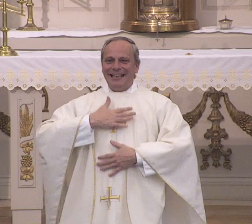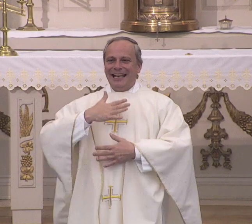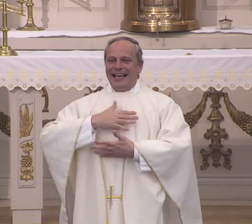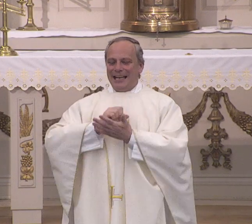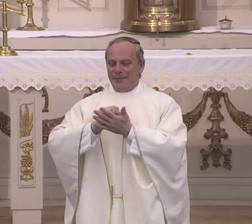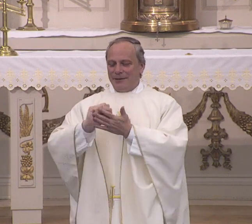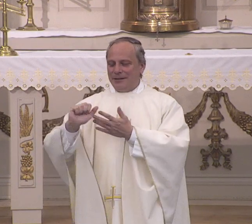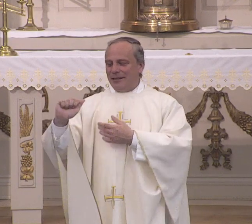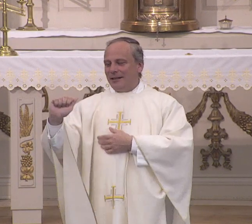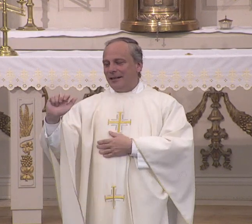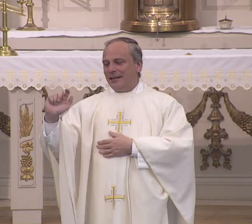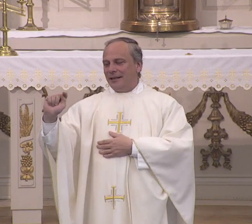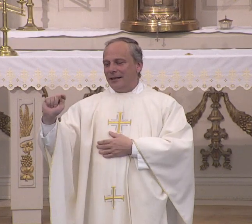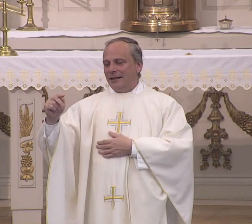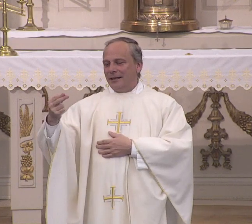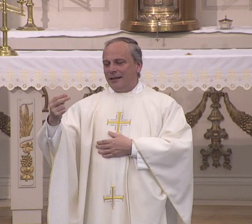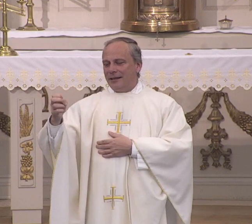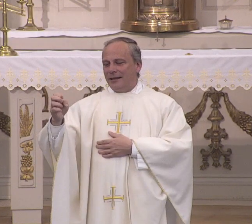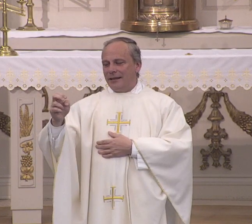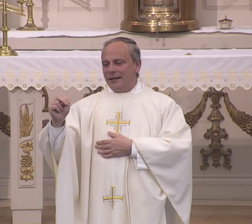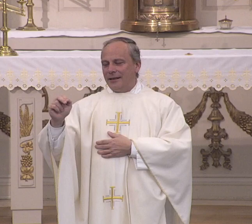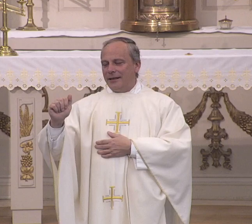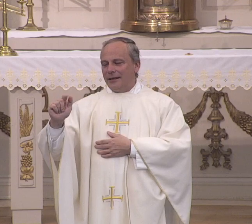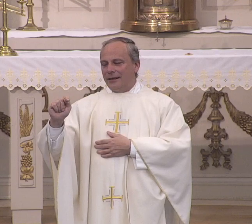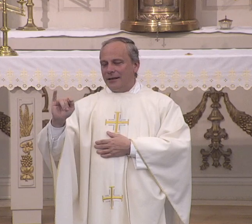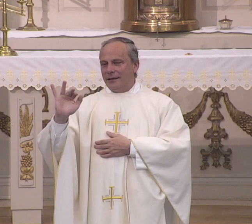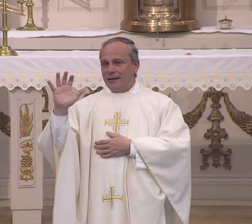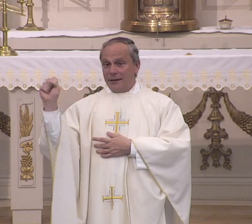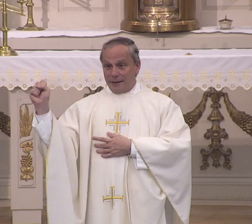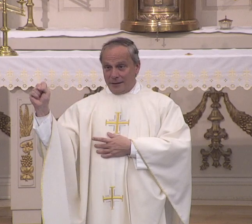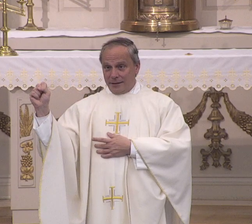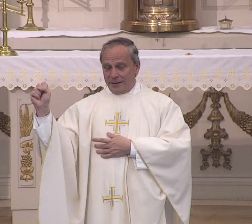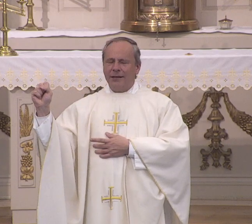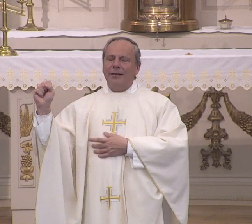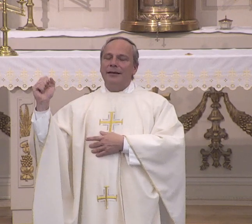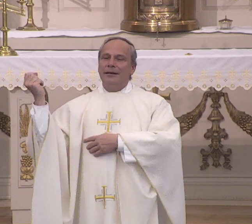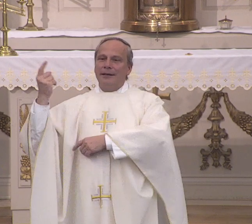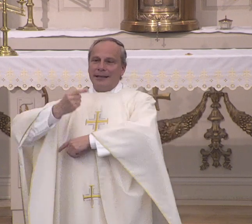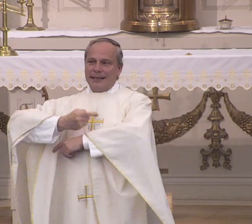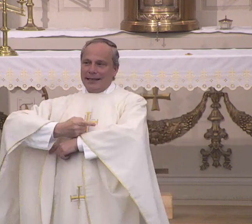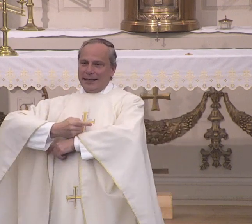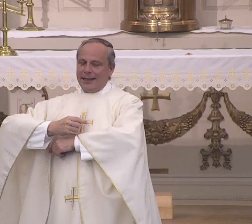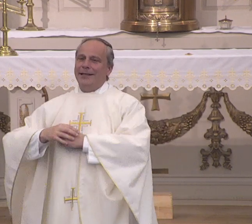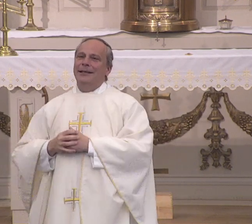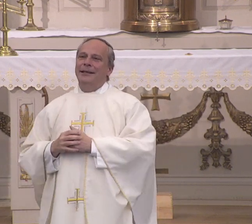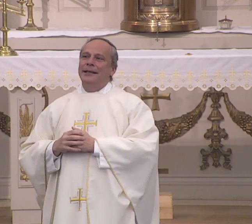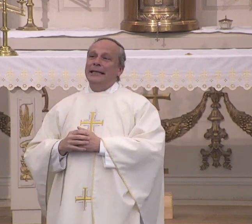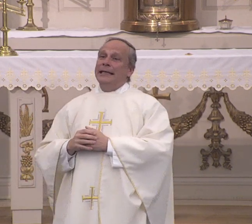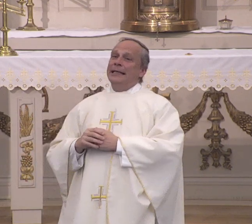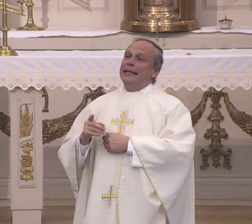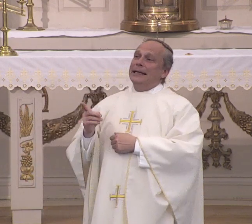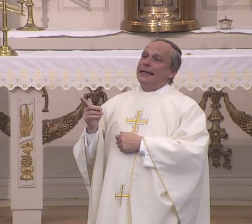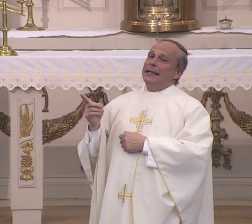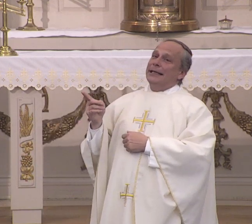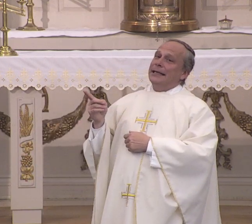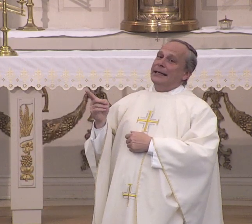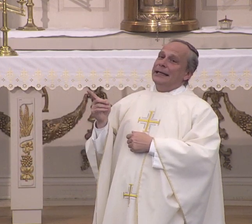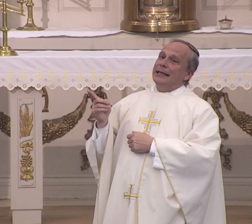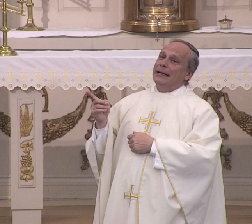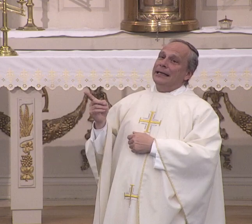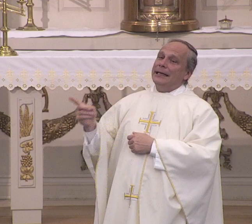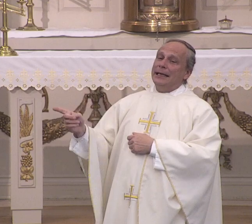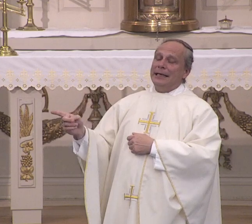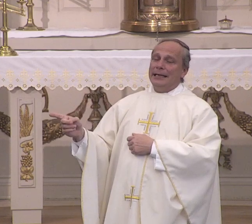Good morning, and happy feast day of Saint Athanasius.